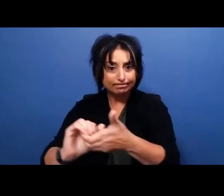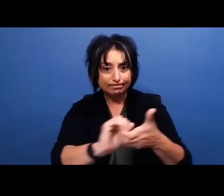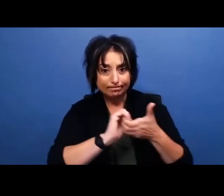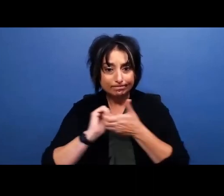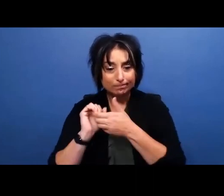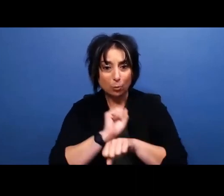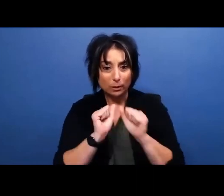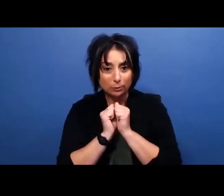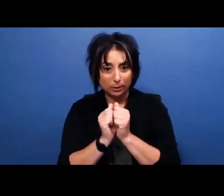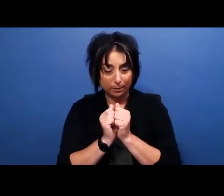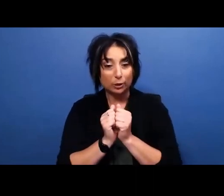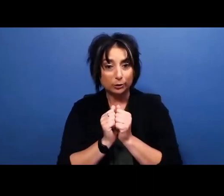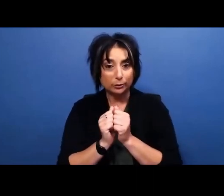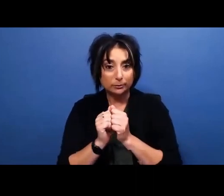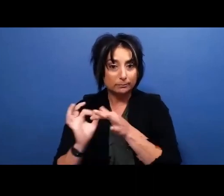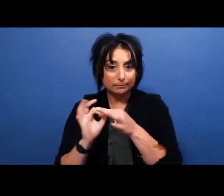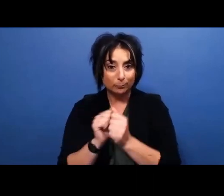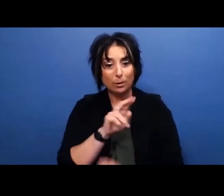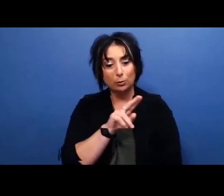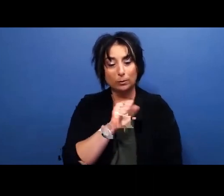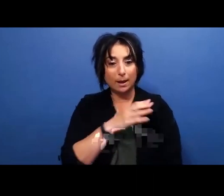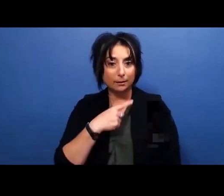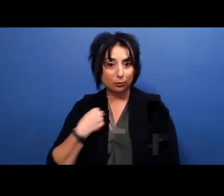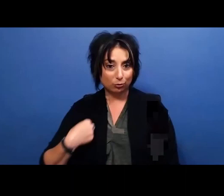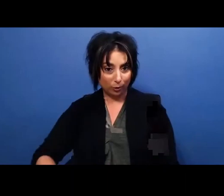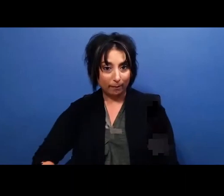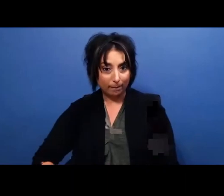the United States and China.